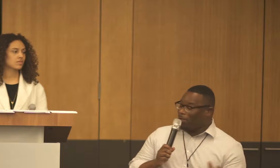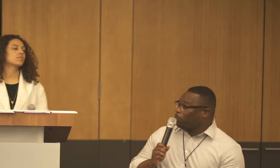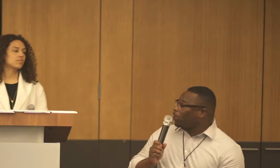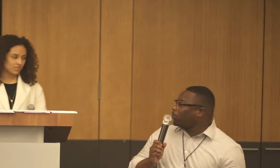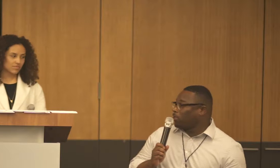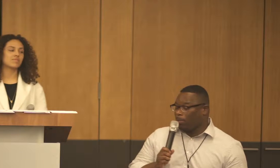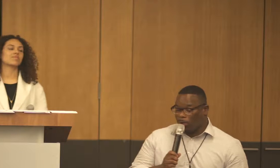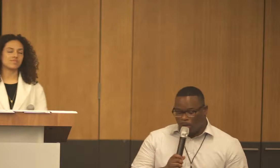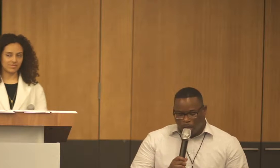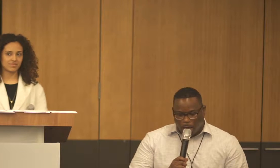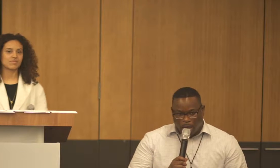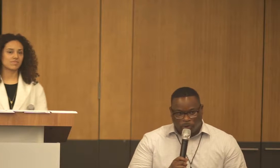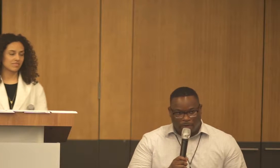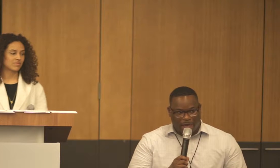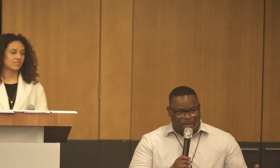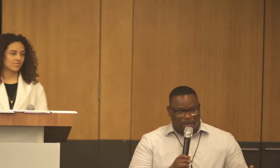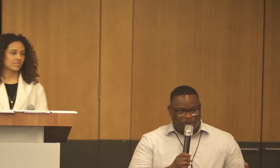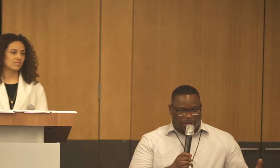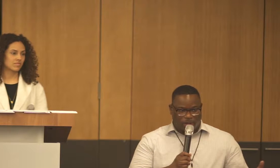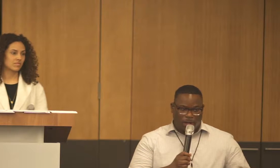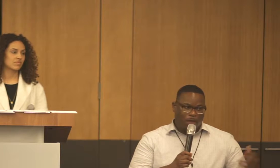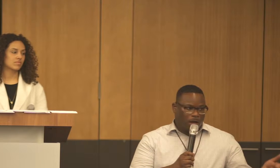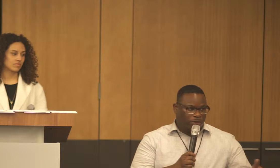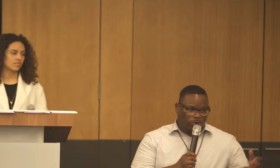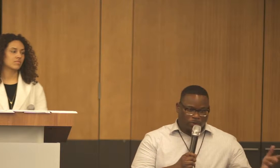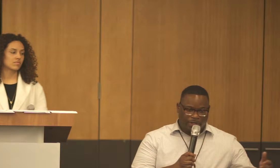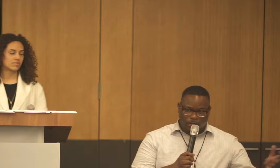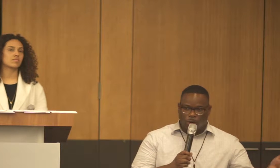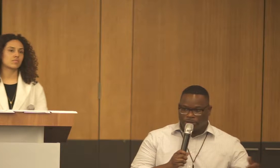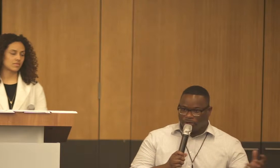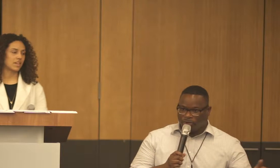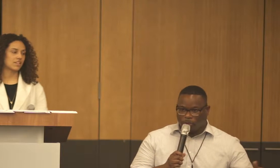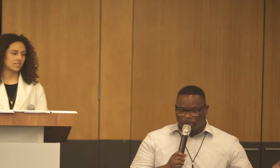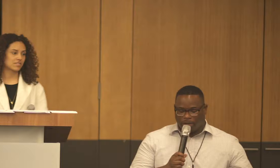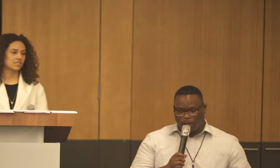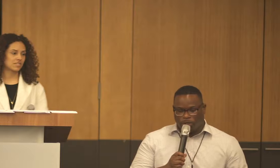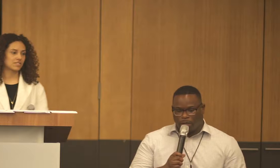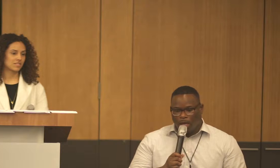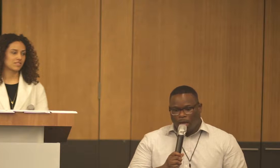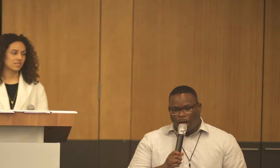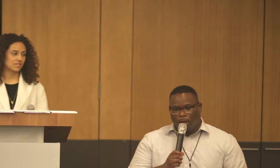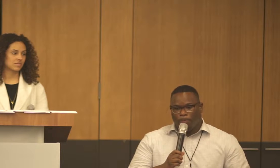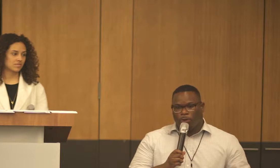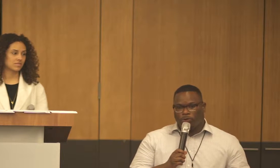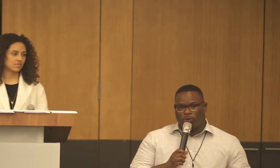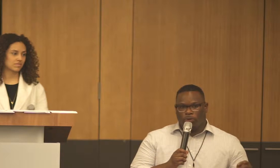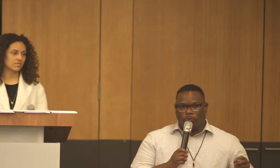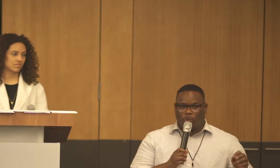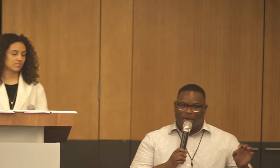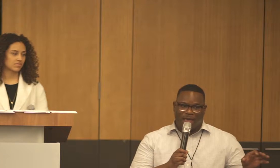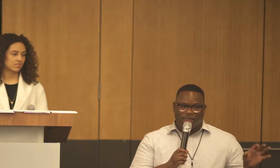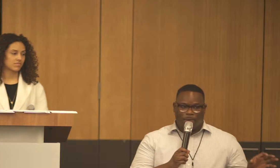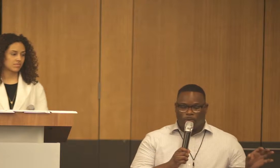relationship with Facebook to the table. So we had that to stand on, among other sort of leading organizations in the world of technology. But